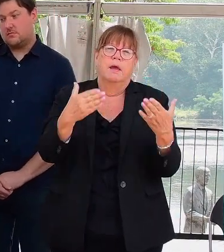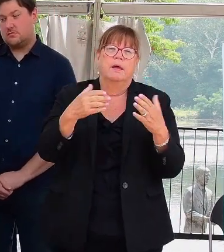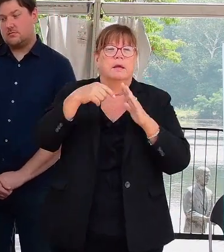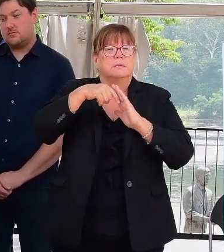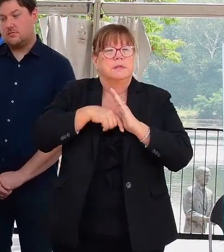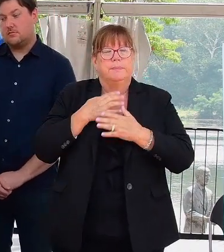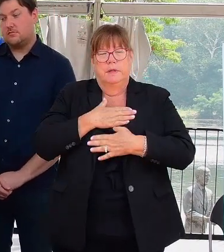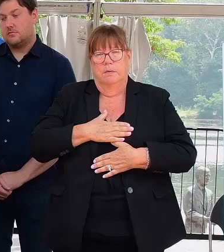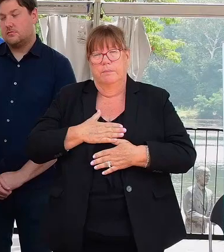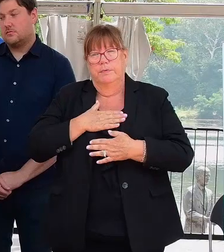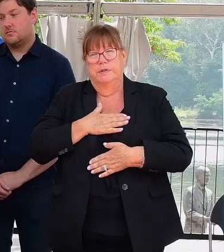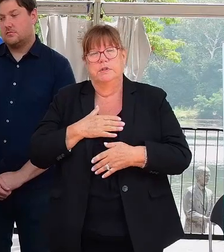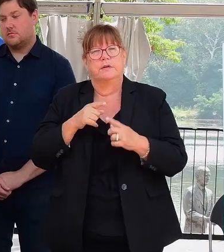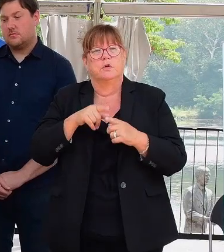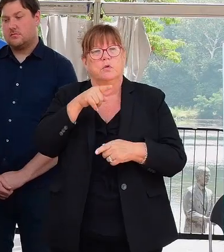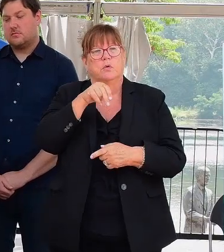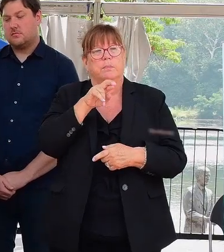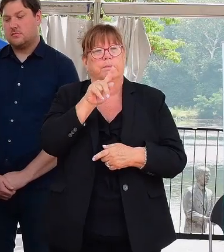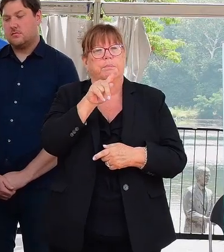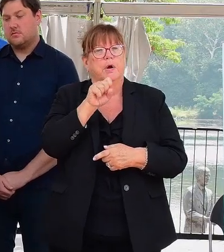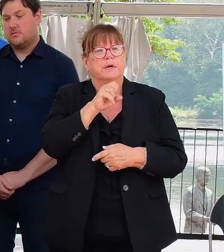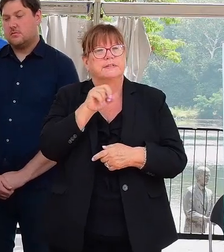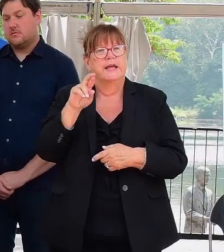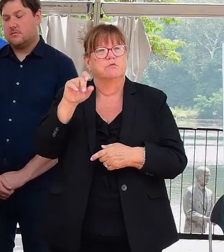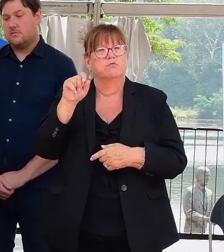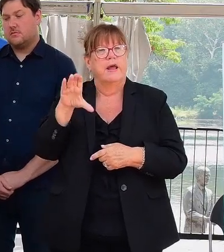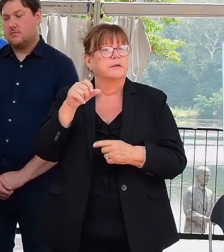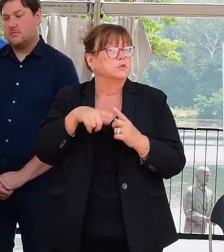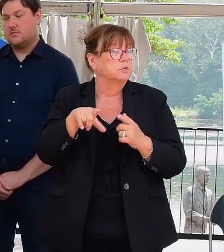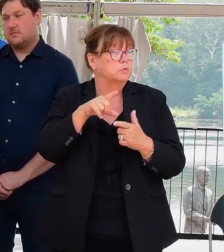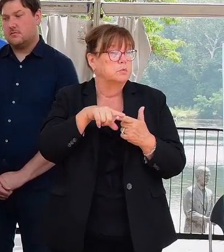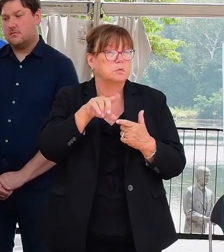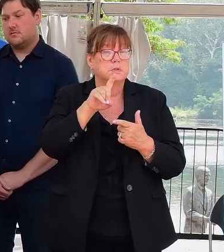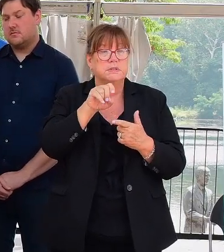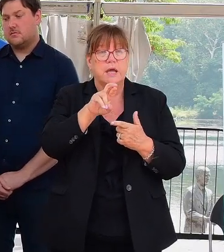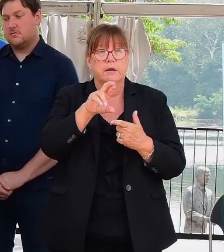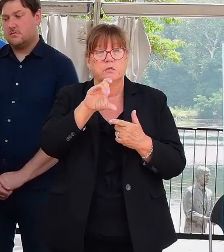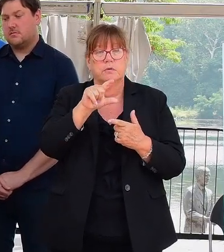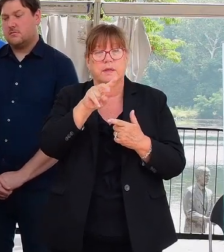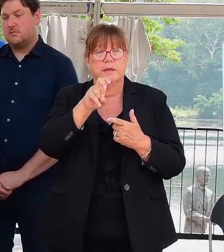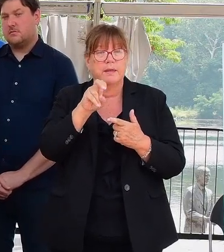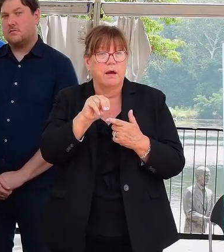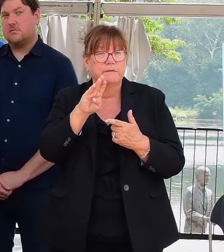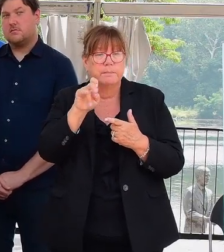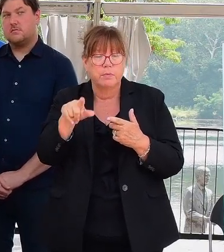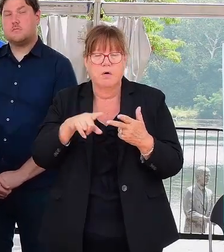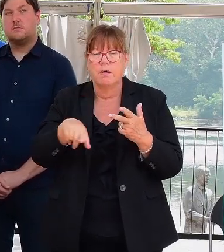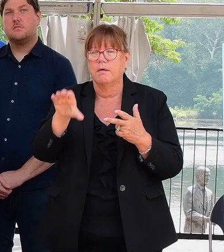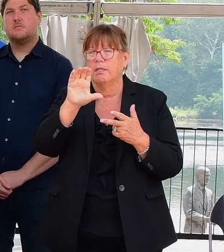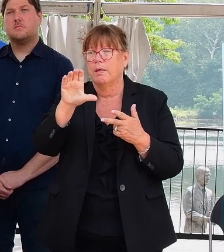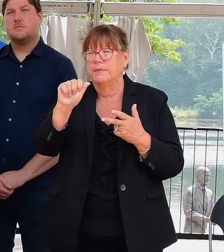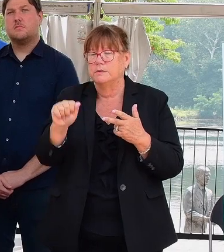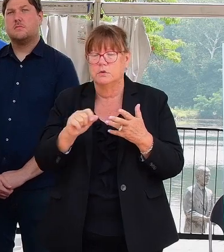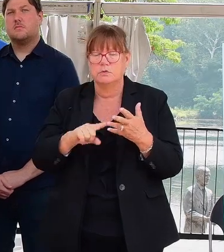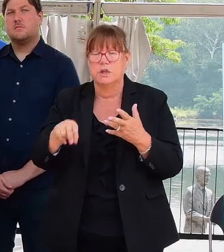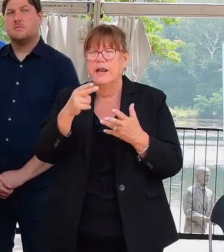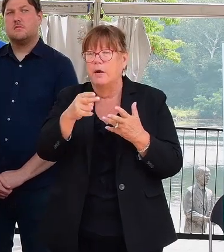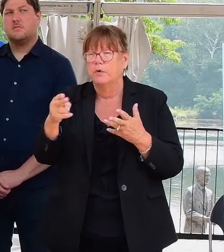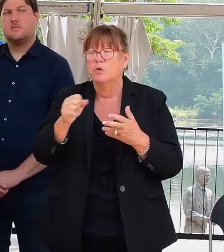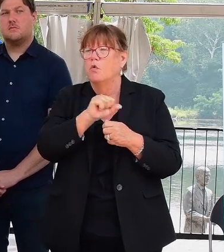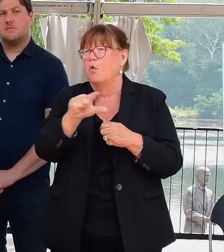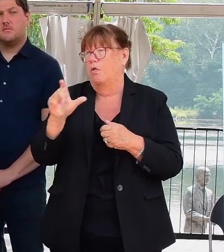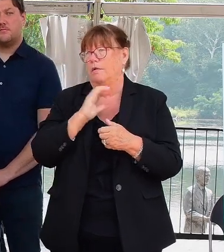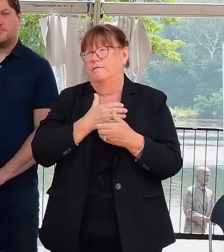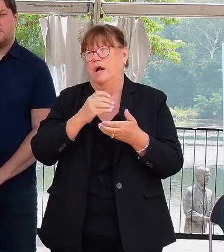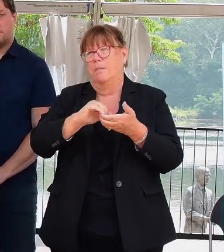deep appreciation to Parks and Recreation, to Dr. Calvin Ball, to the Columbia Association, Howard Hughes, all of our partners.